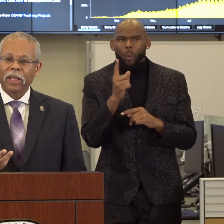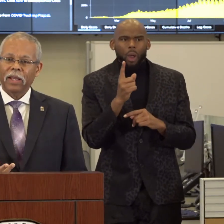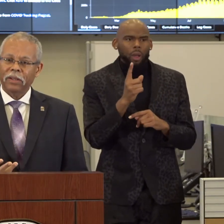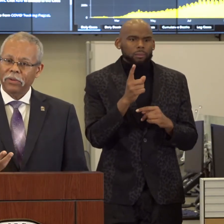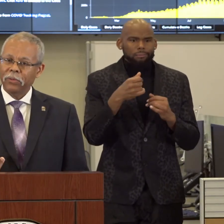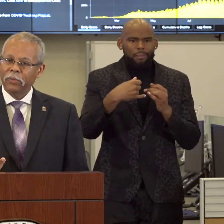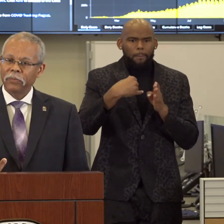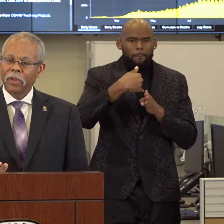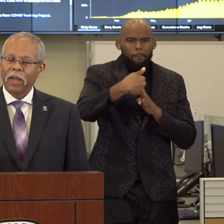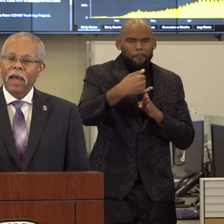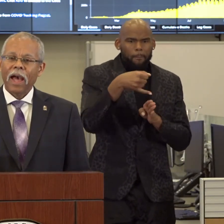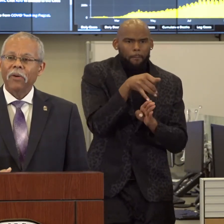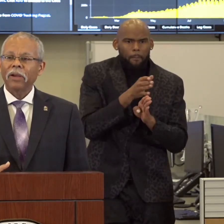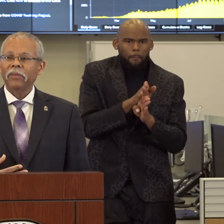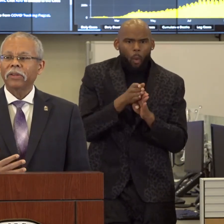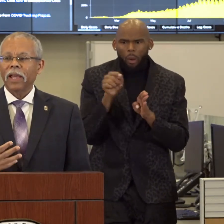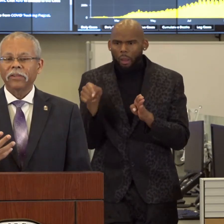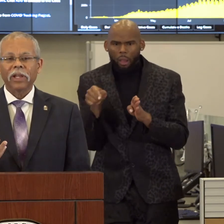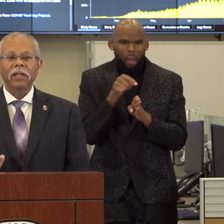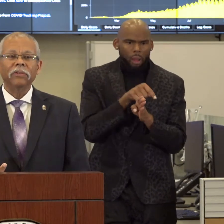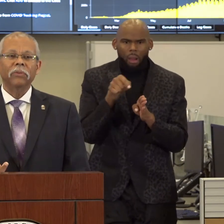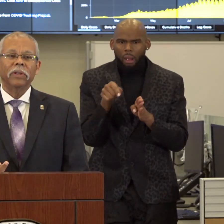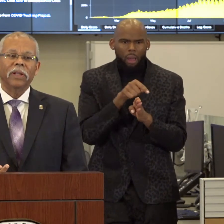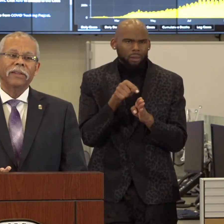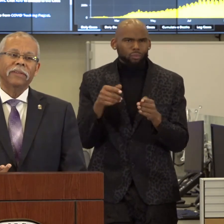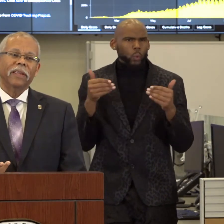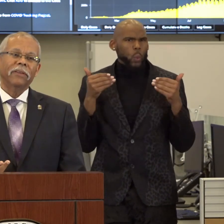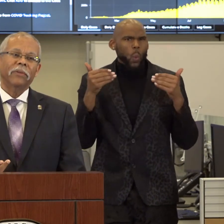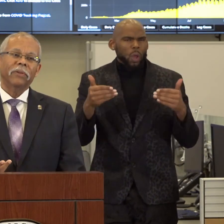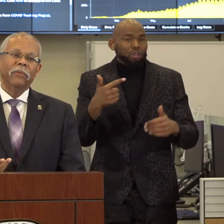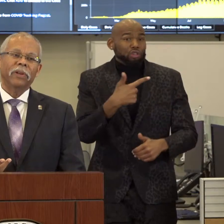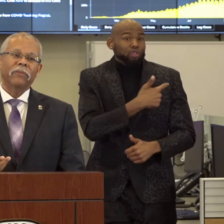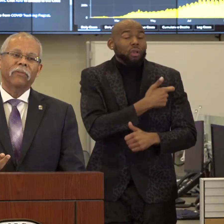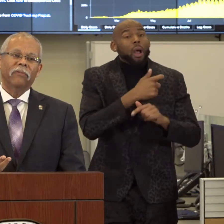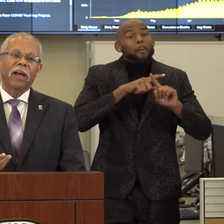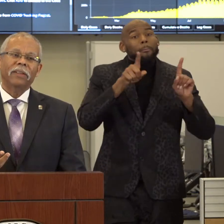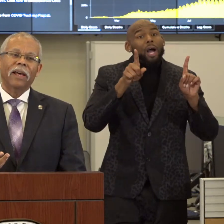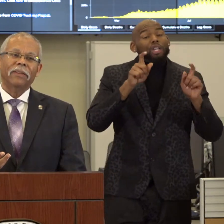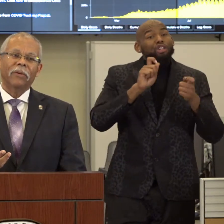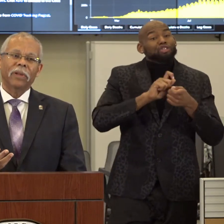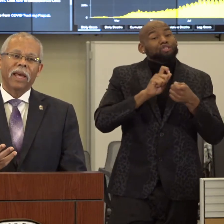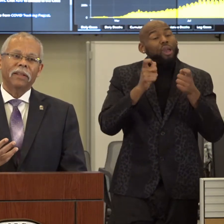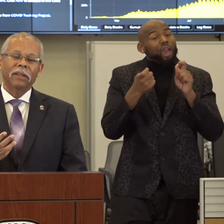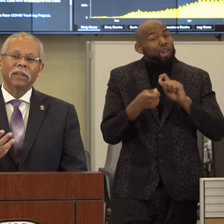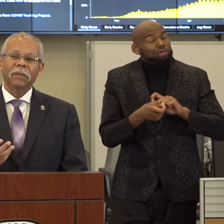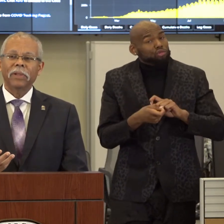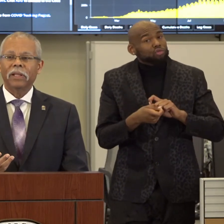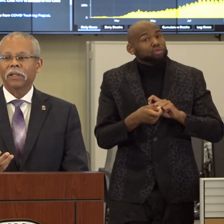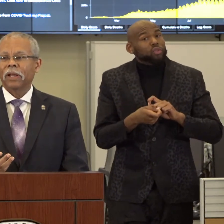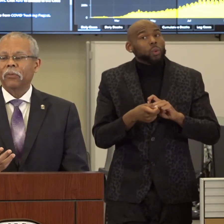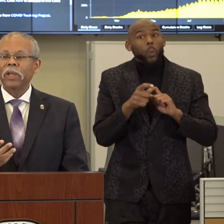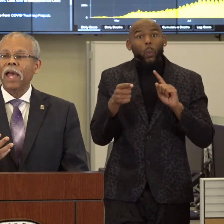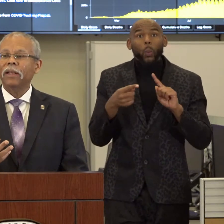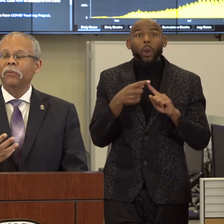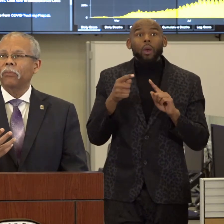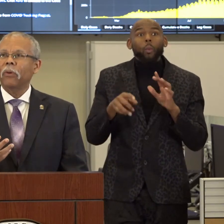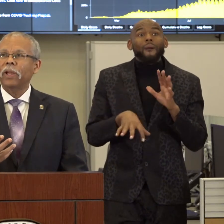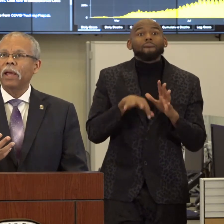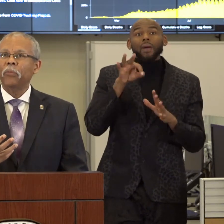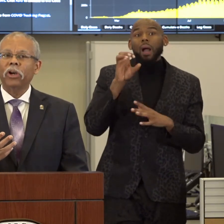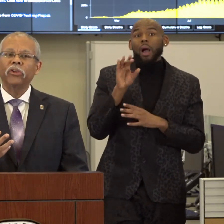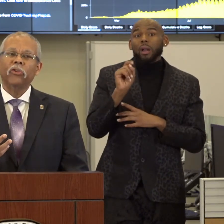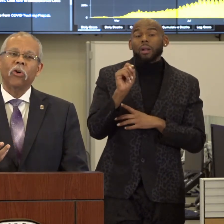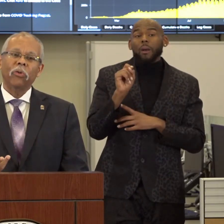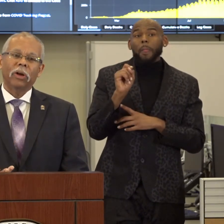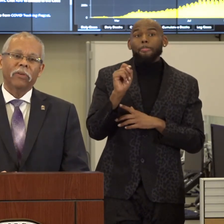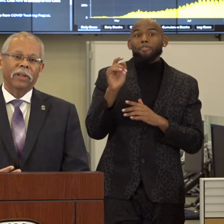You should go ahead and do. However, that changed when we found out that we had to limit it. We